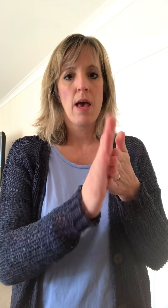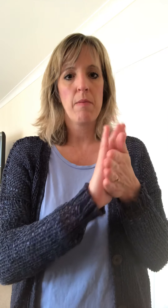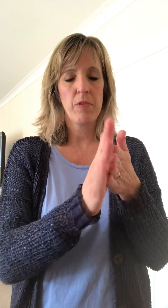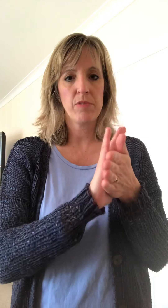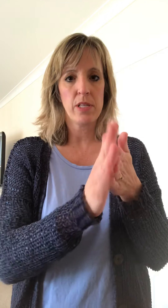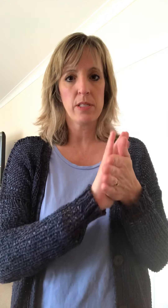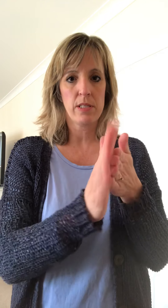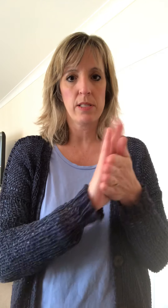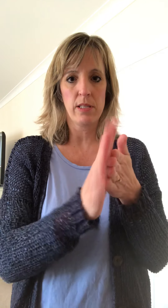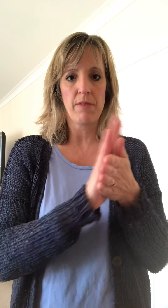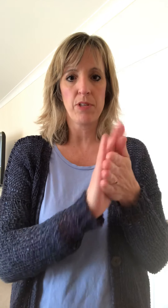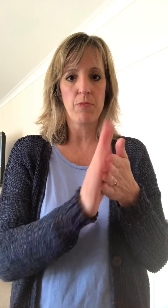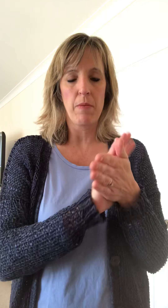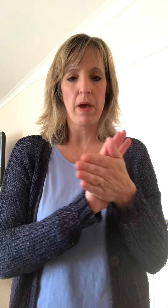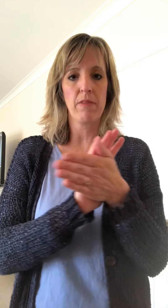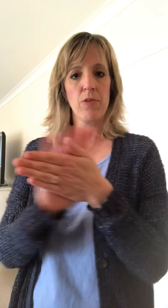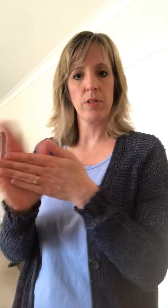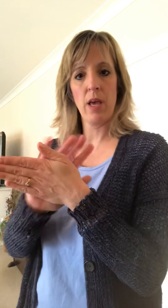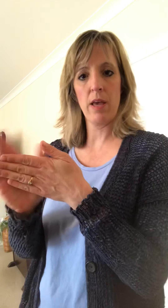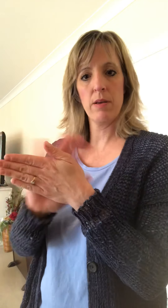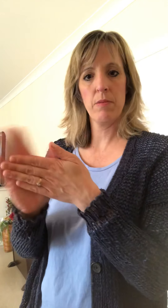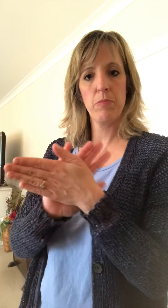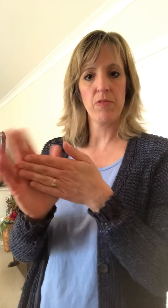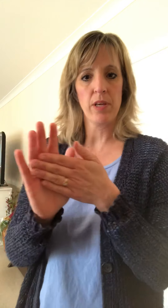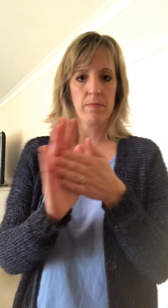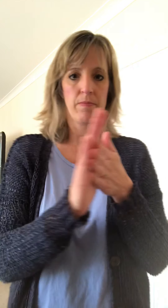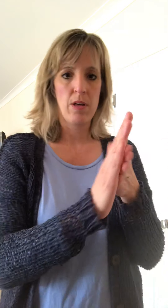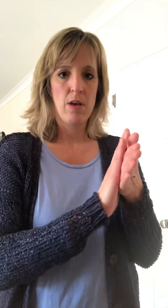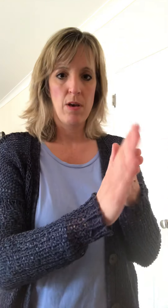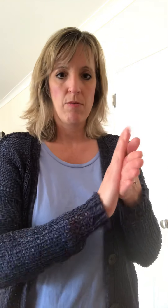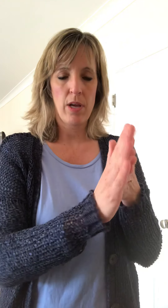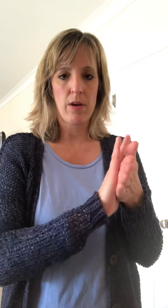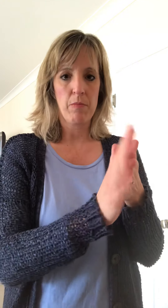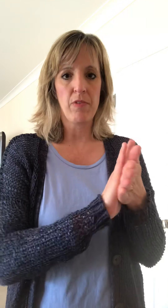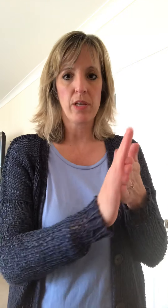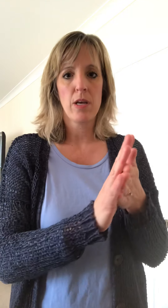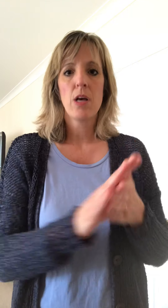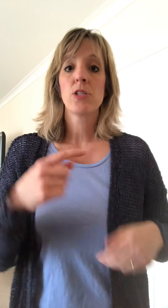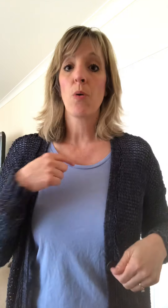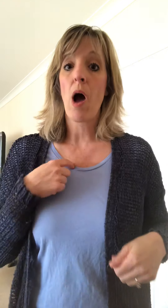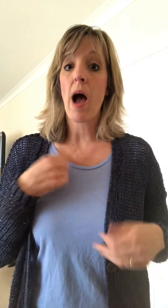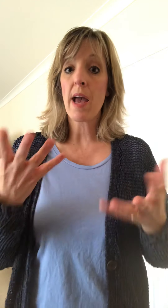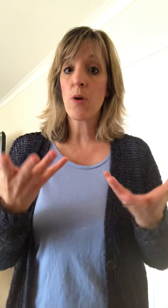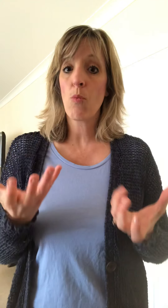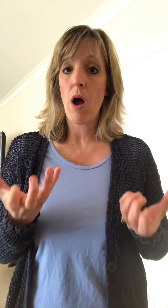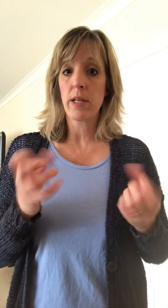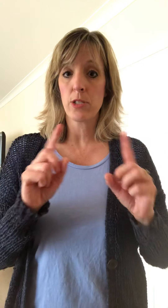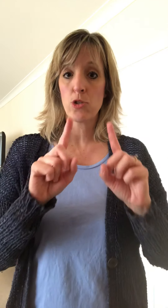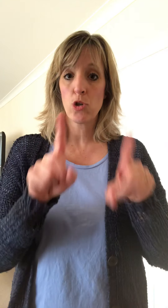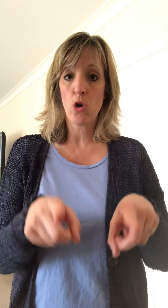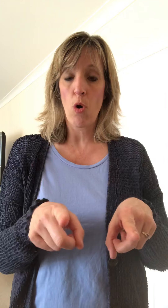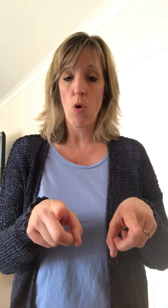and moves it to the left and right, back and forth, okay? Movie, right here, movie. So I want to